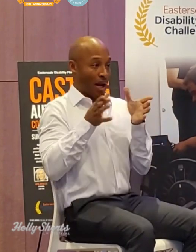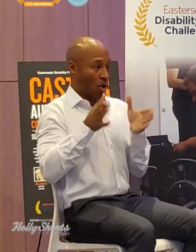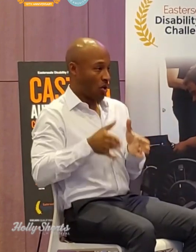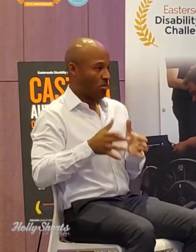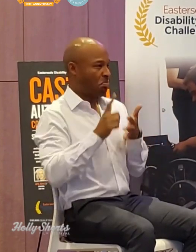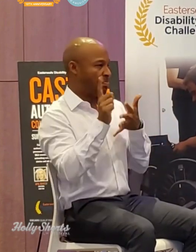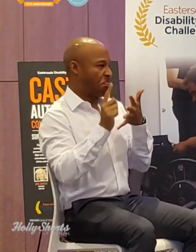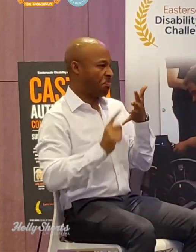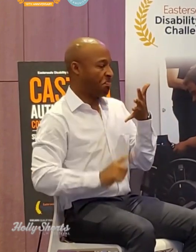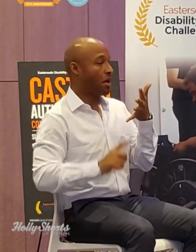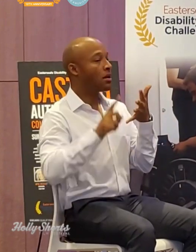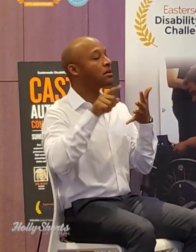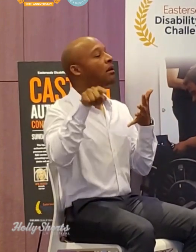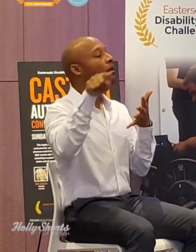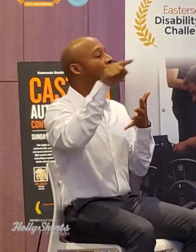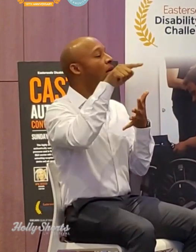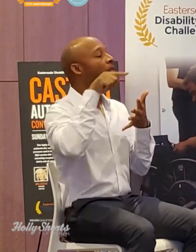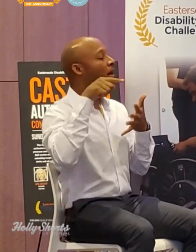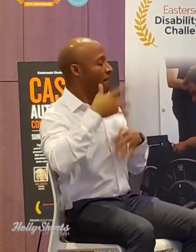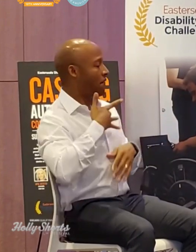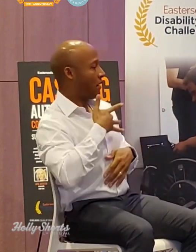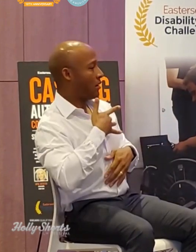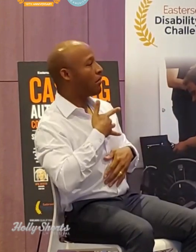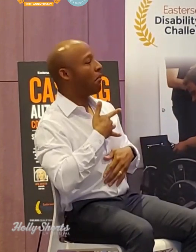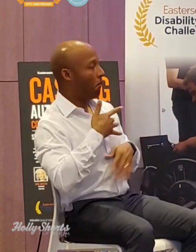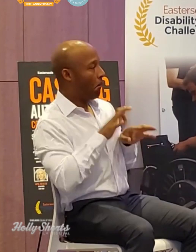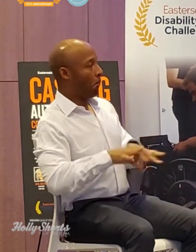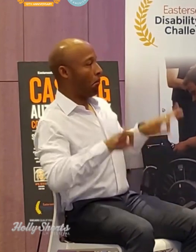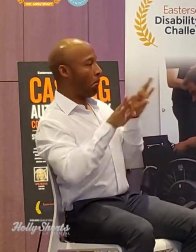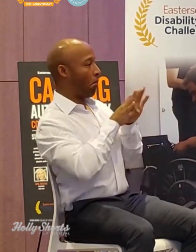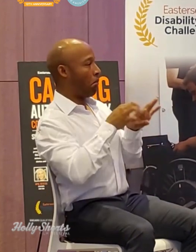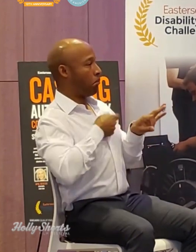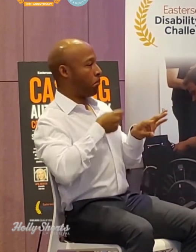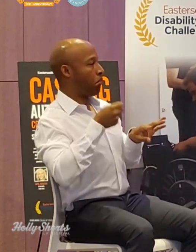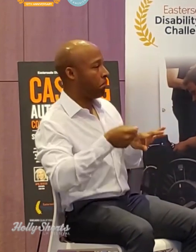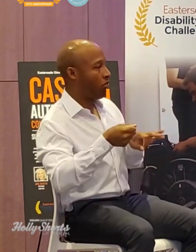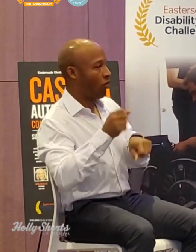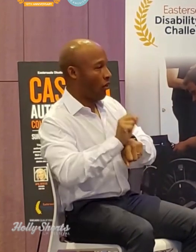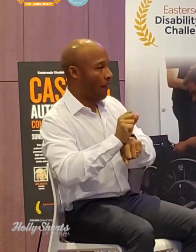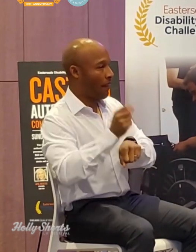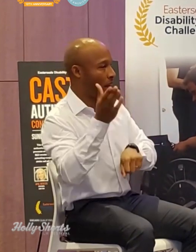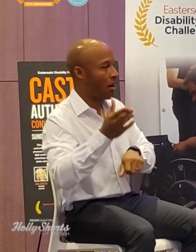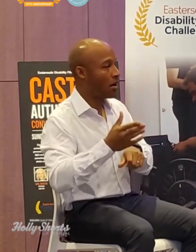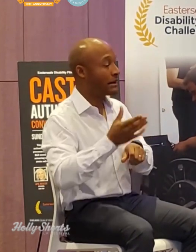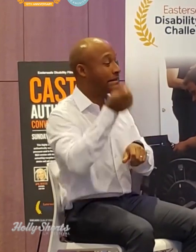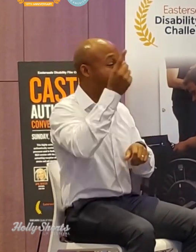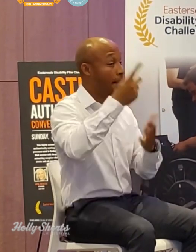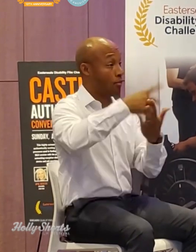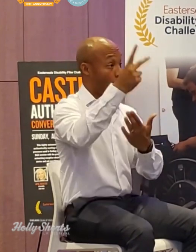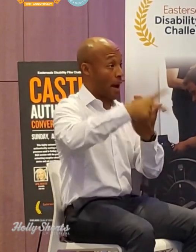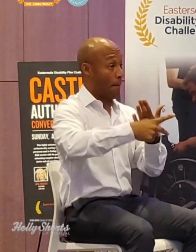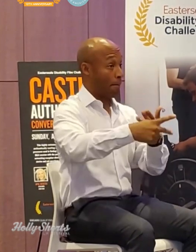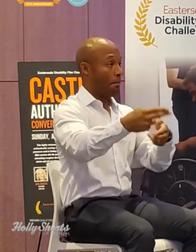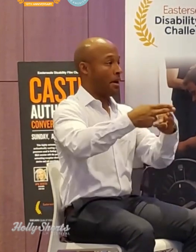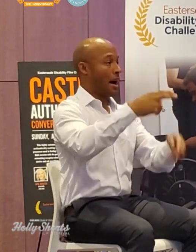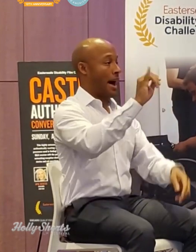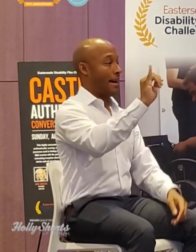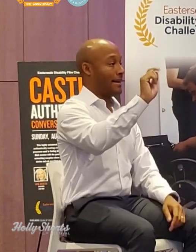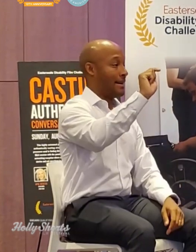So they felt that there was something very valuable for me there. Unfortunately, the program I was in, which was the ITP